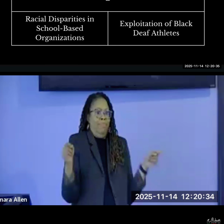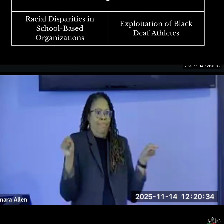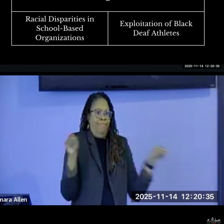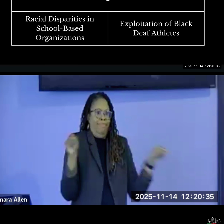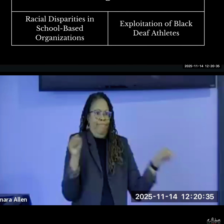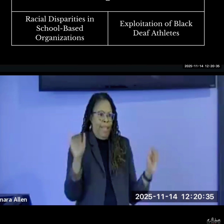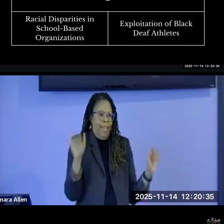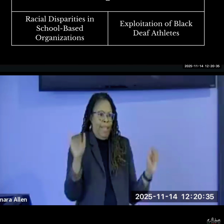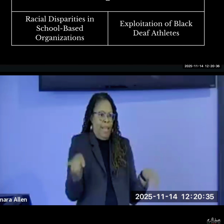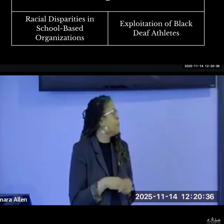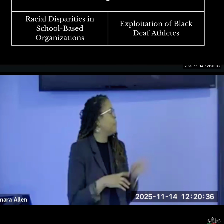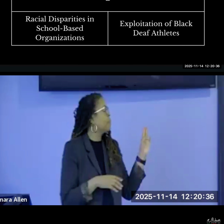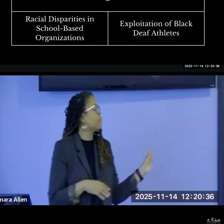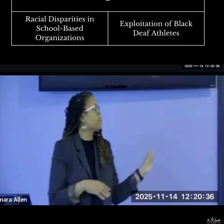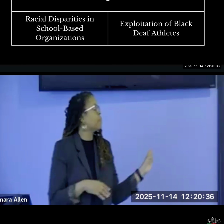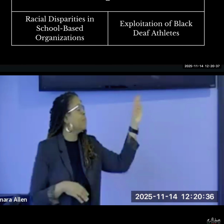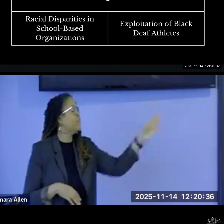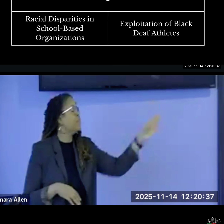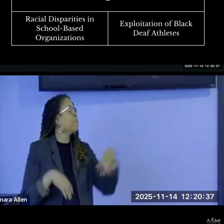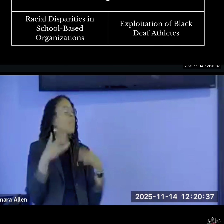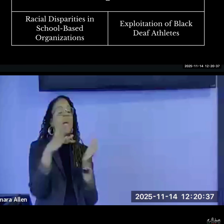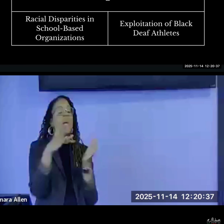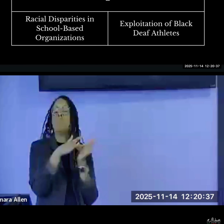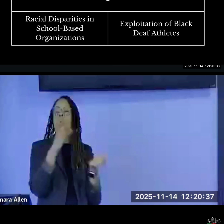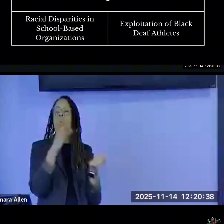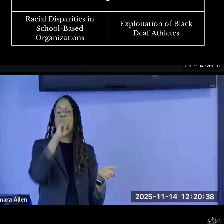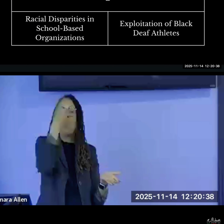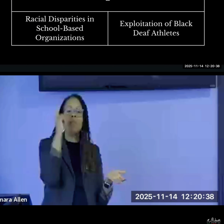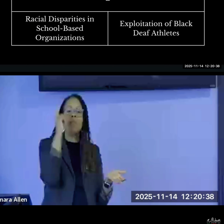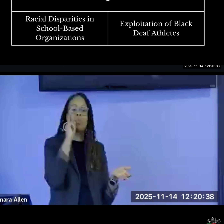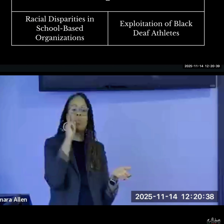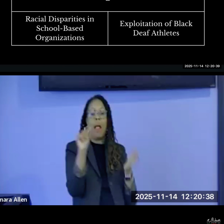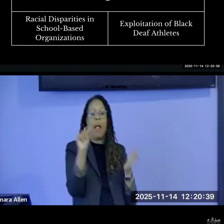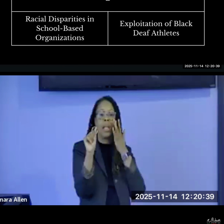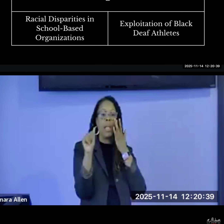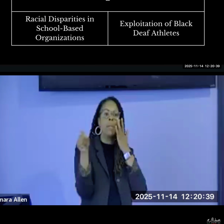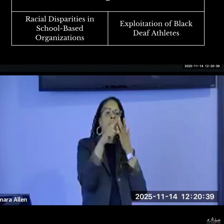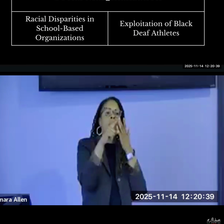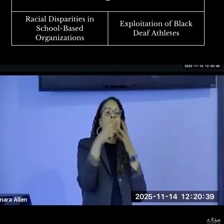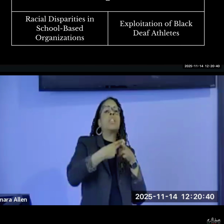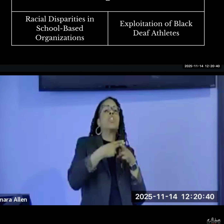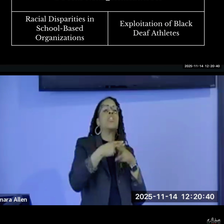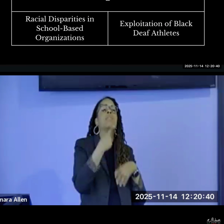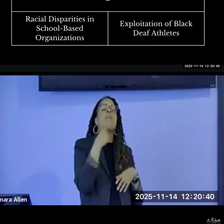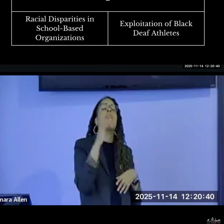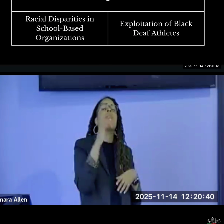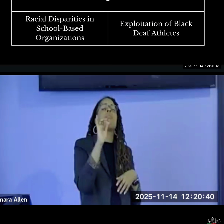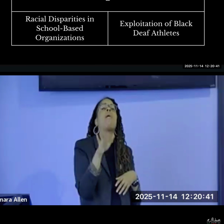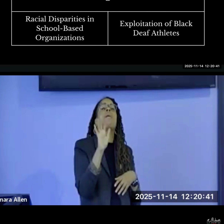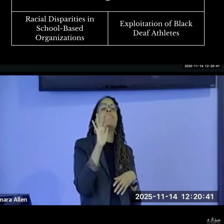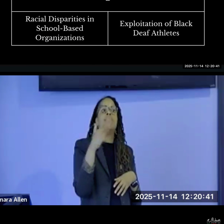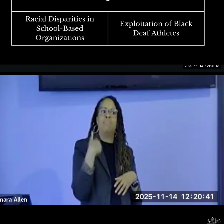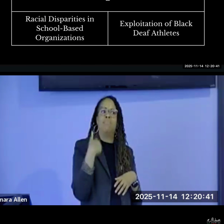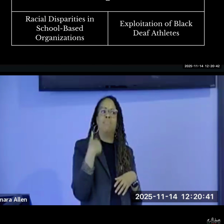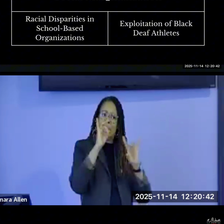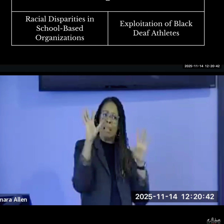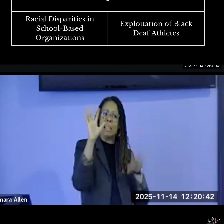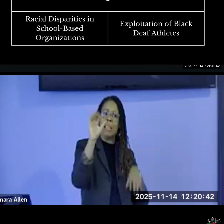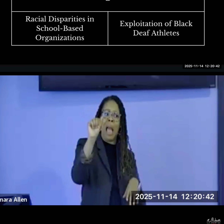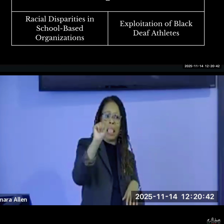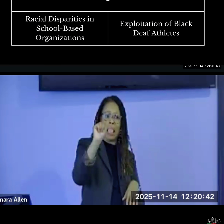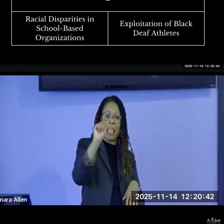there's a group of students who were unaware of the resources that were available to them, specifically tailored to Black deaf